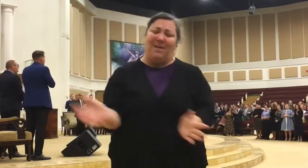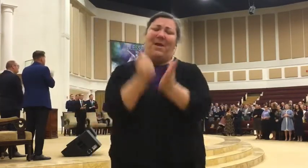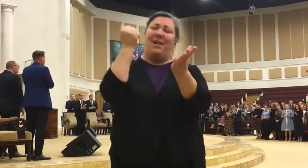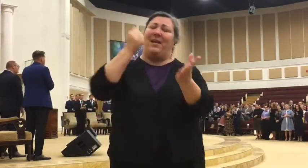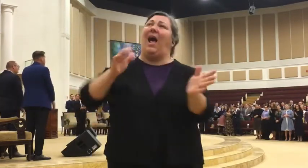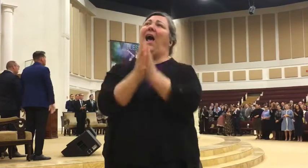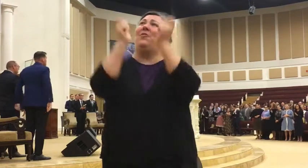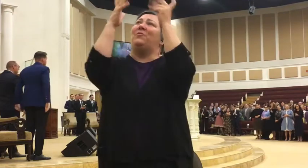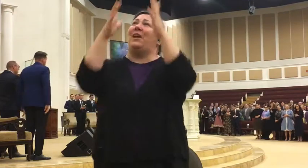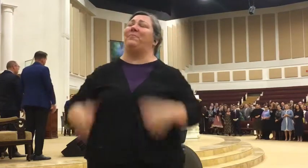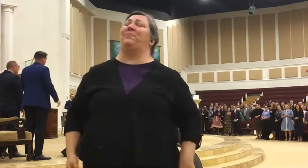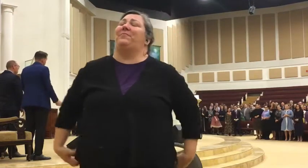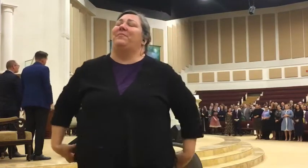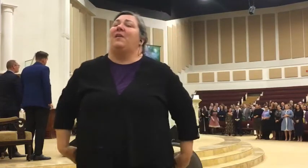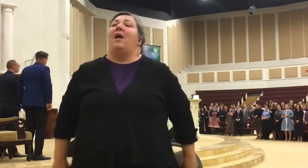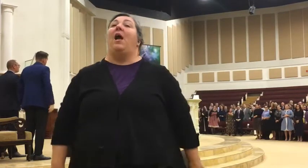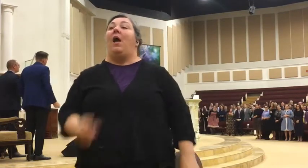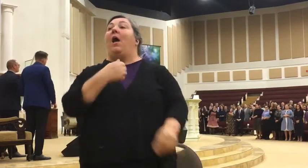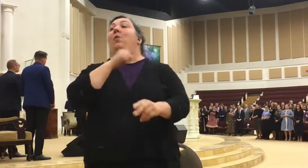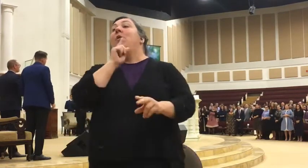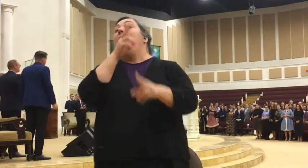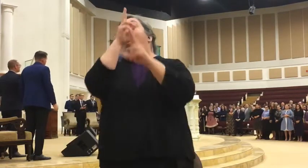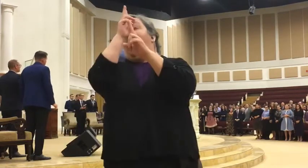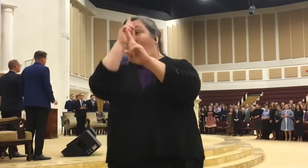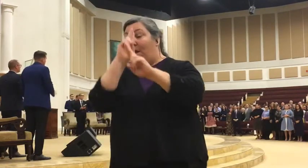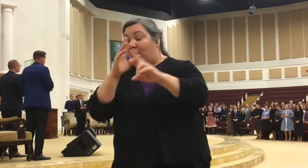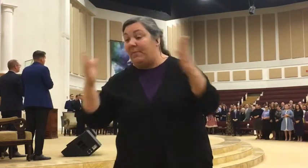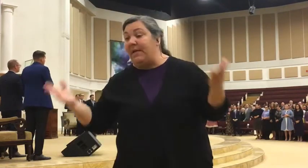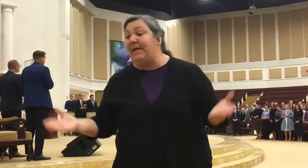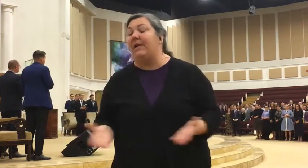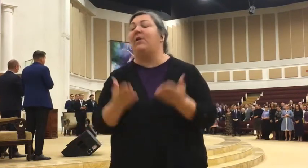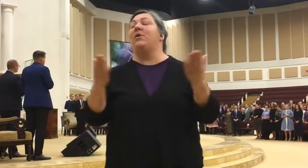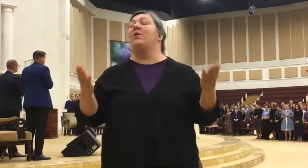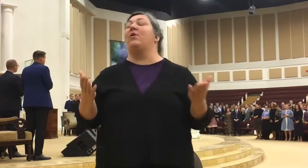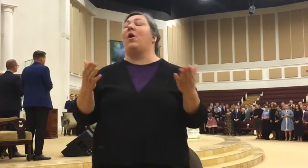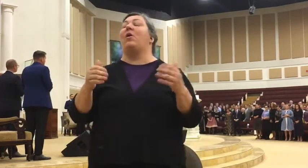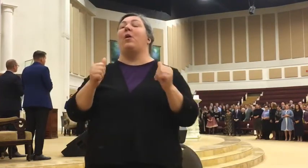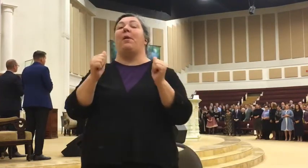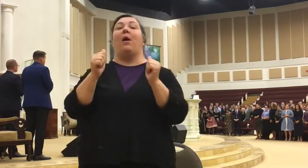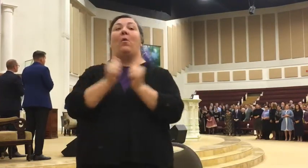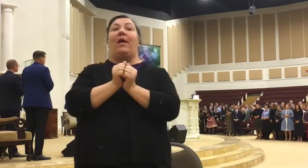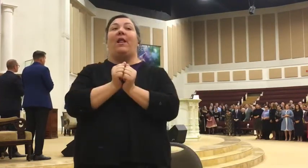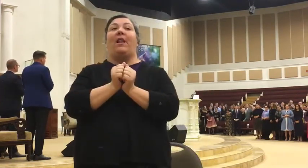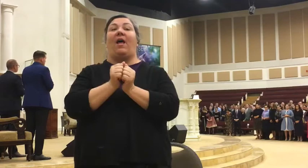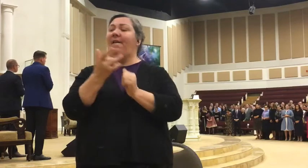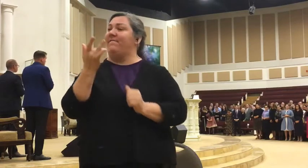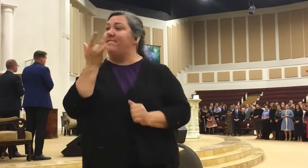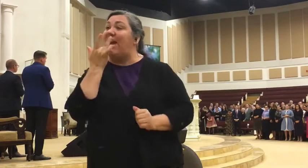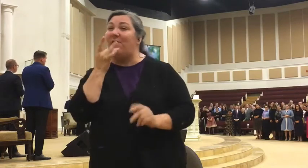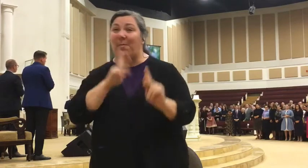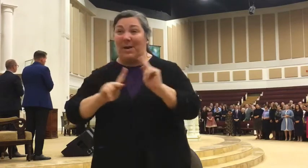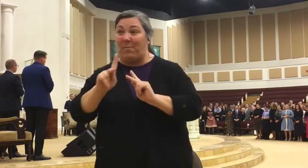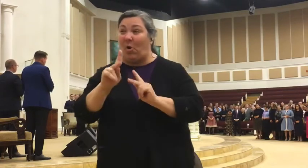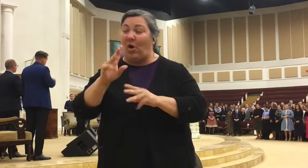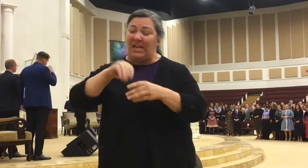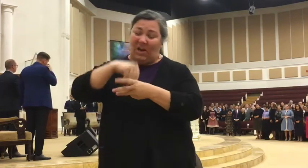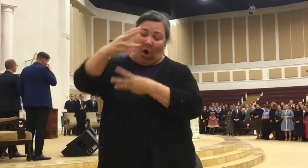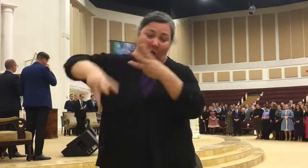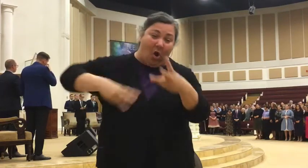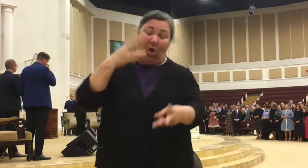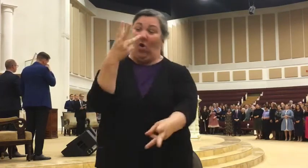Hallelujah. I'm honored to be home, be among our favorite people in all of the world,